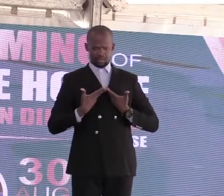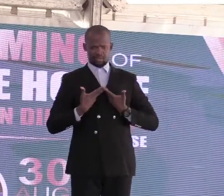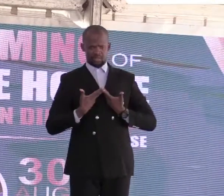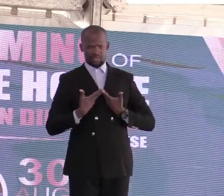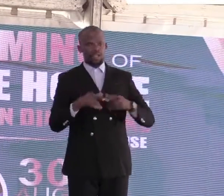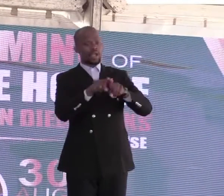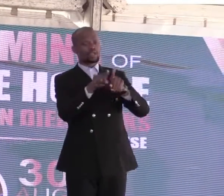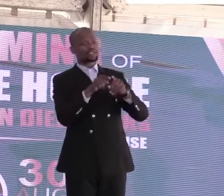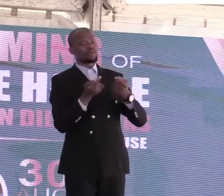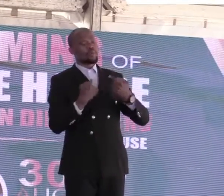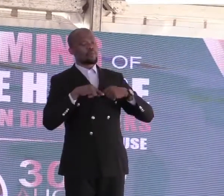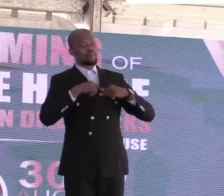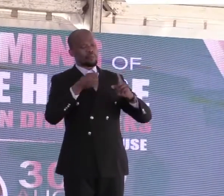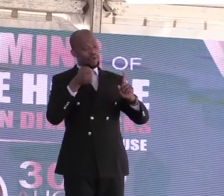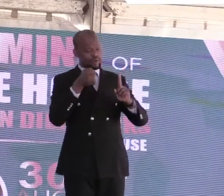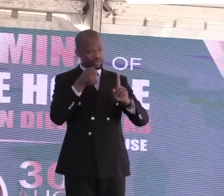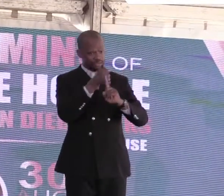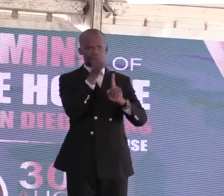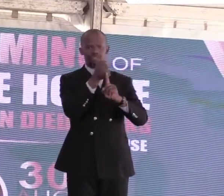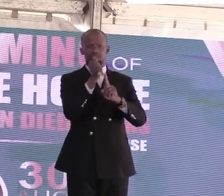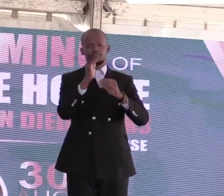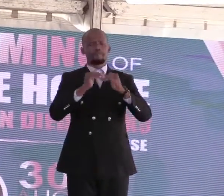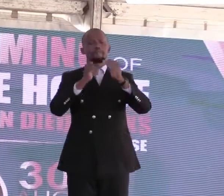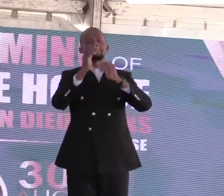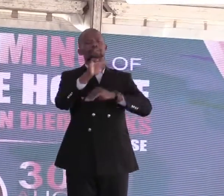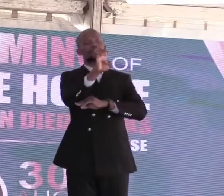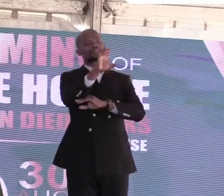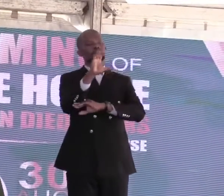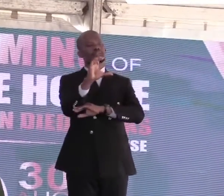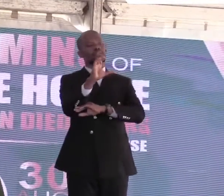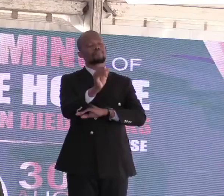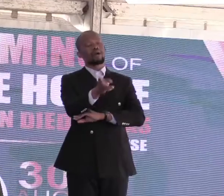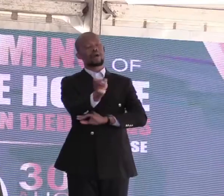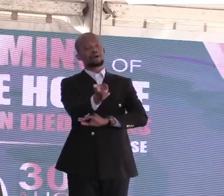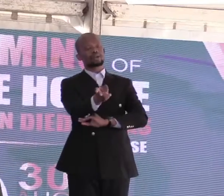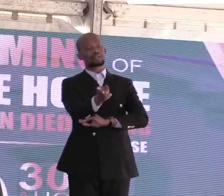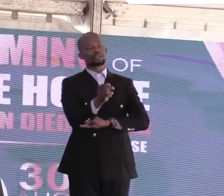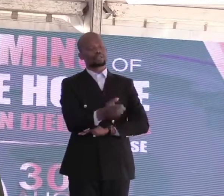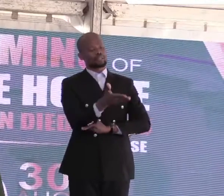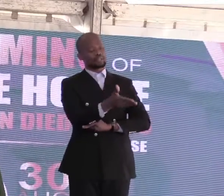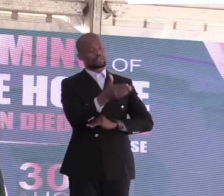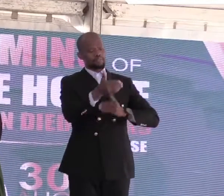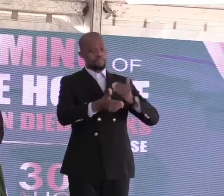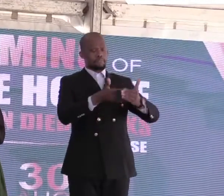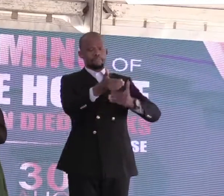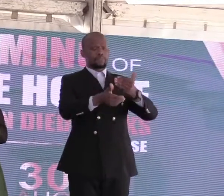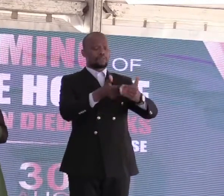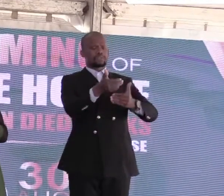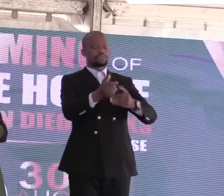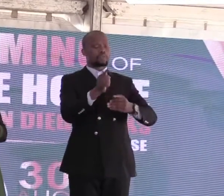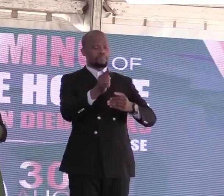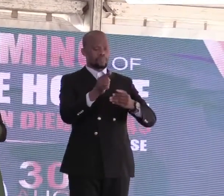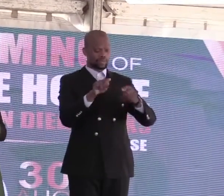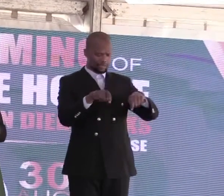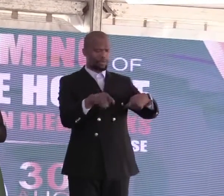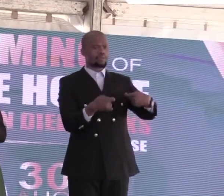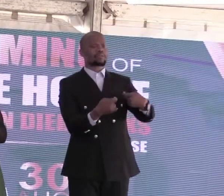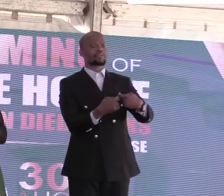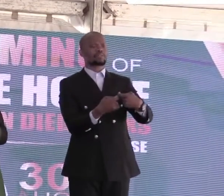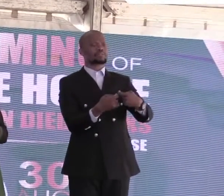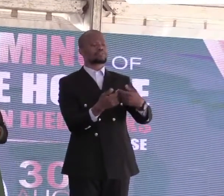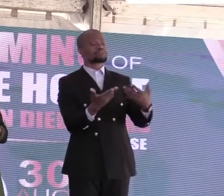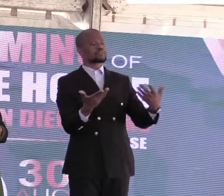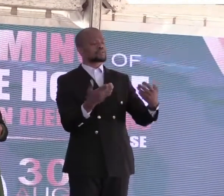as we strive to build the Eastern Cape we want. Moreover, this process should also contribute to